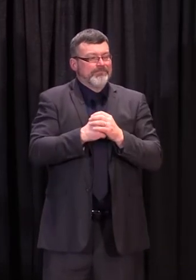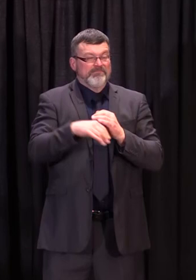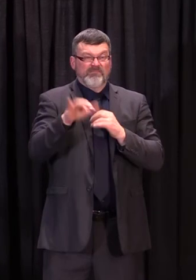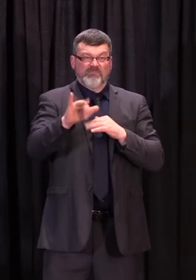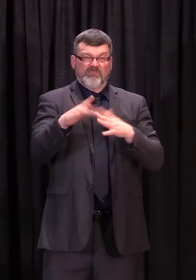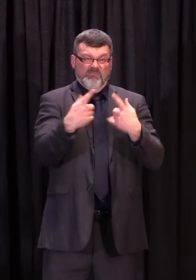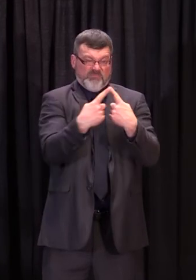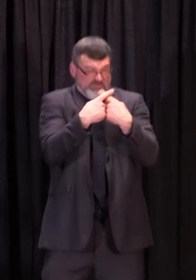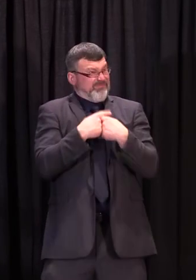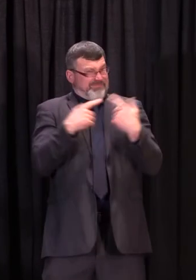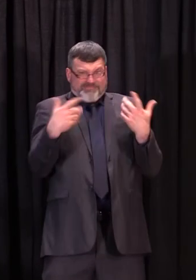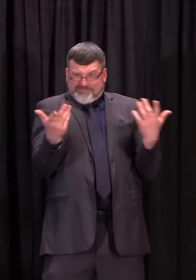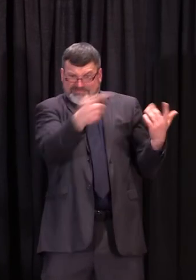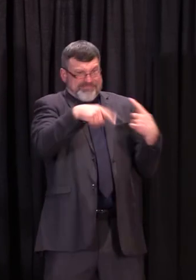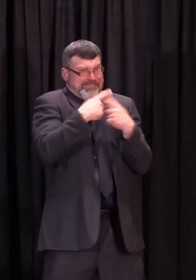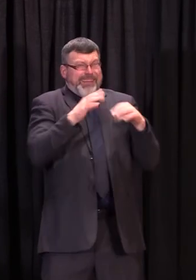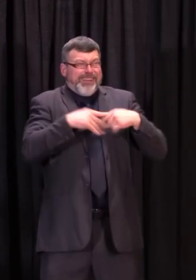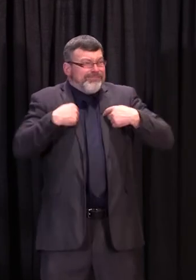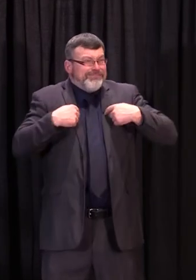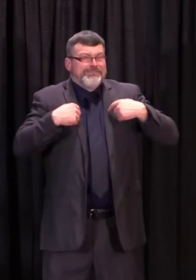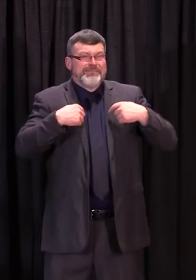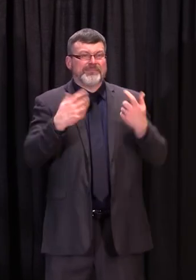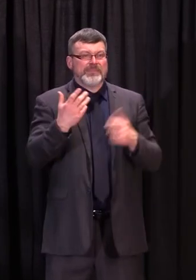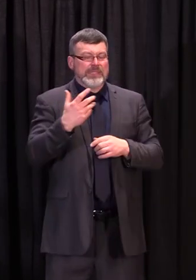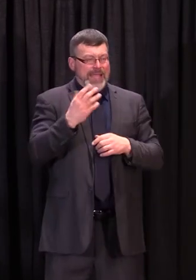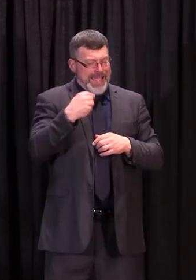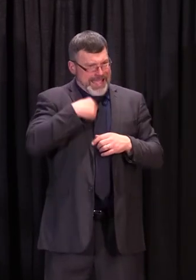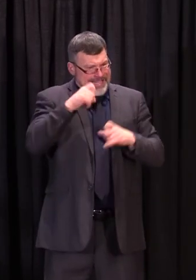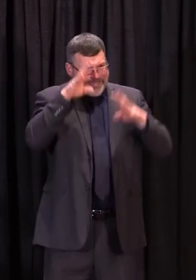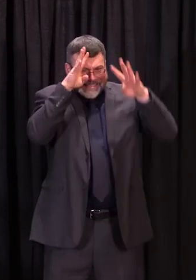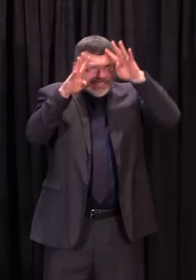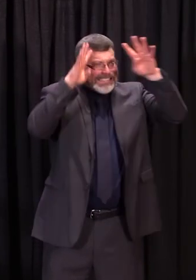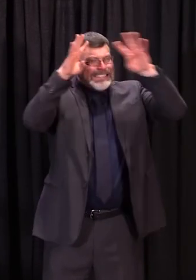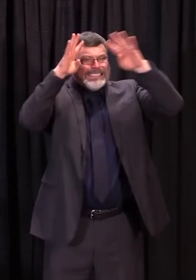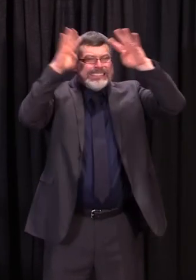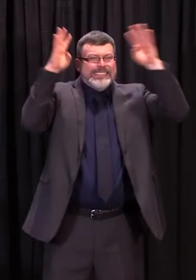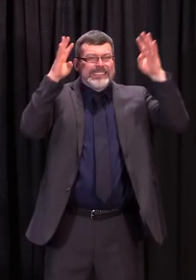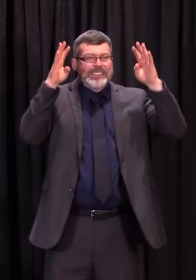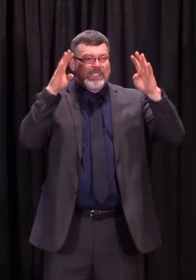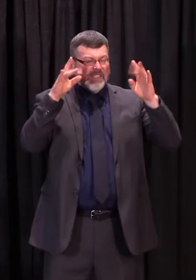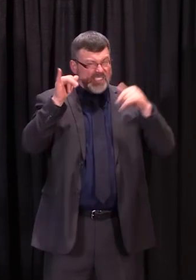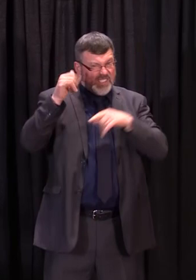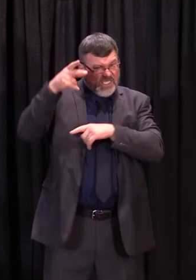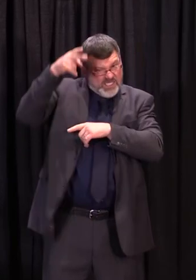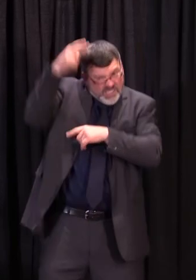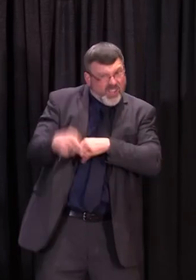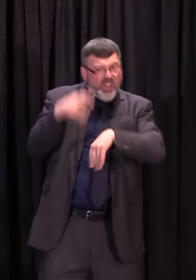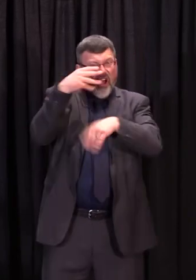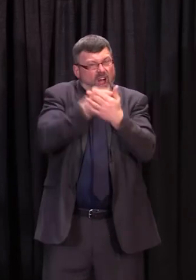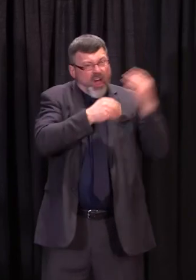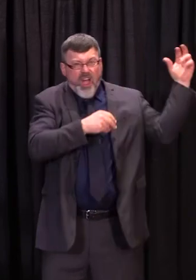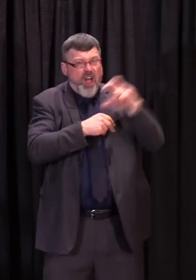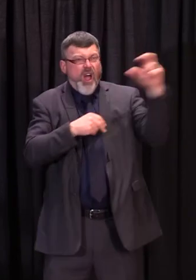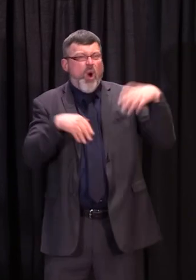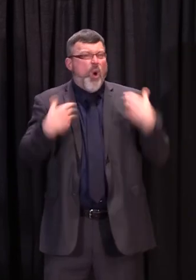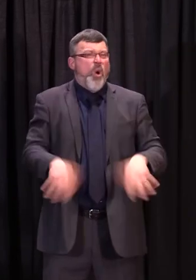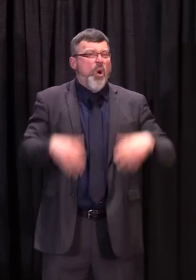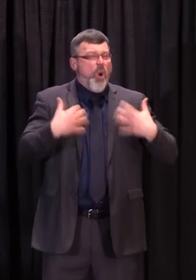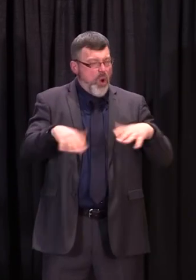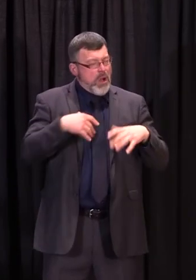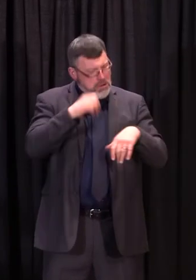creativity and these historic resources, we can make this happen now.